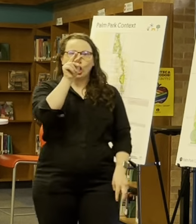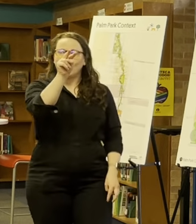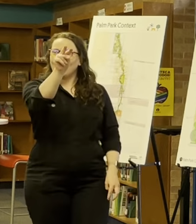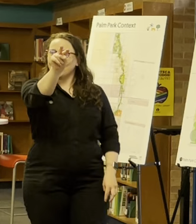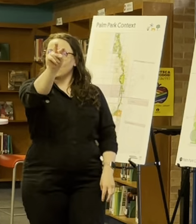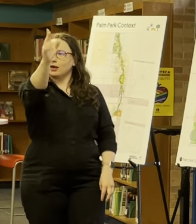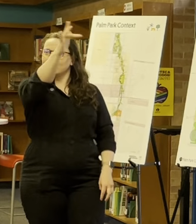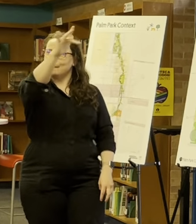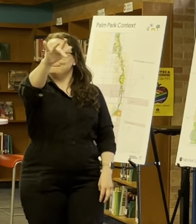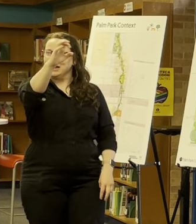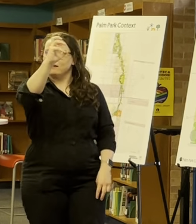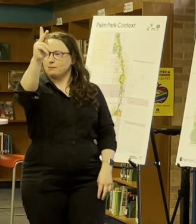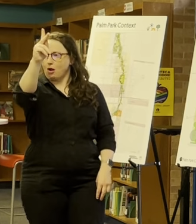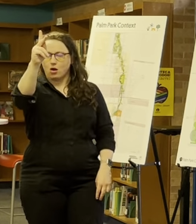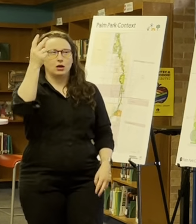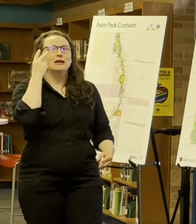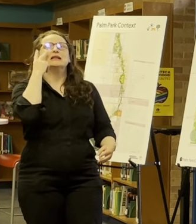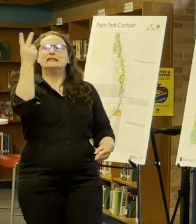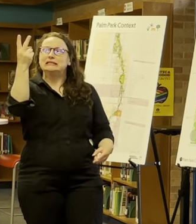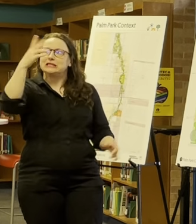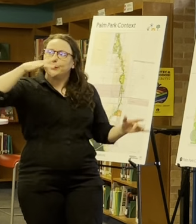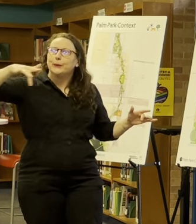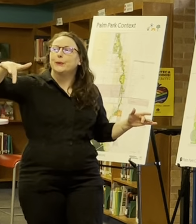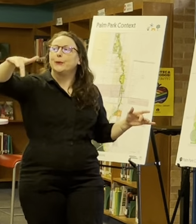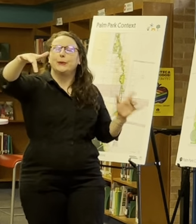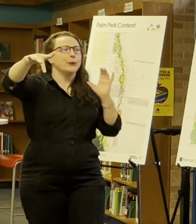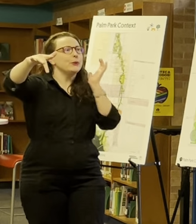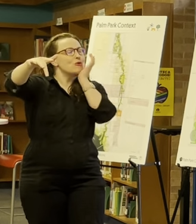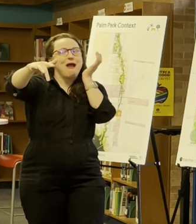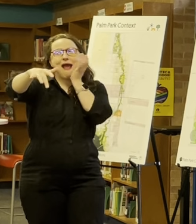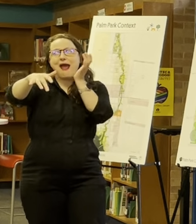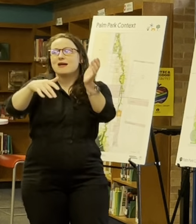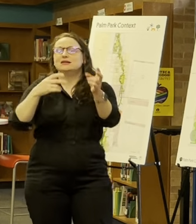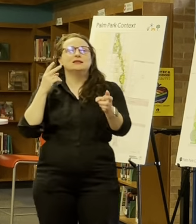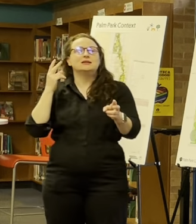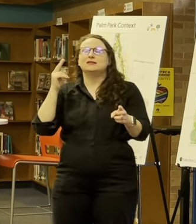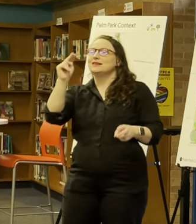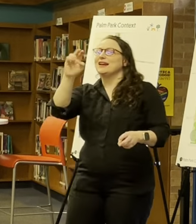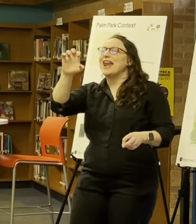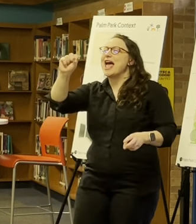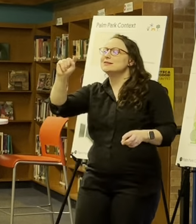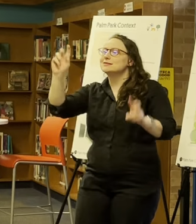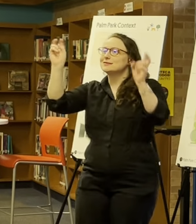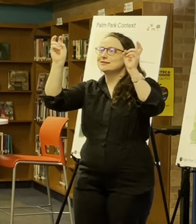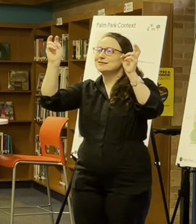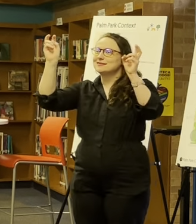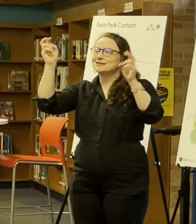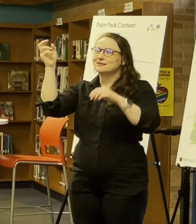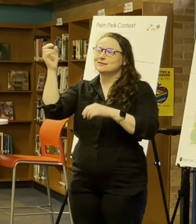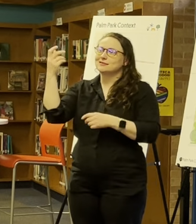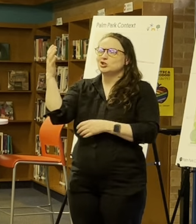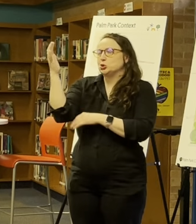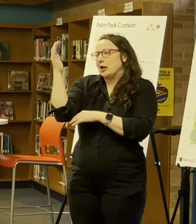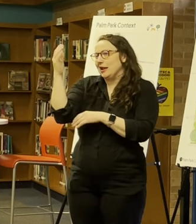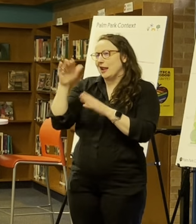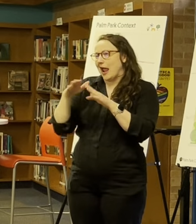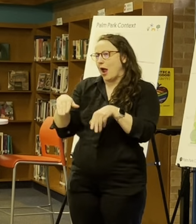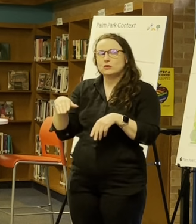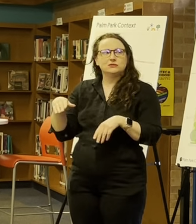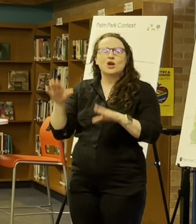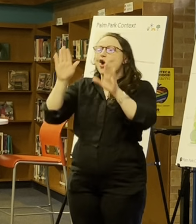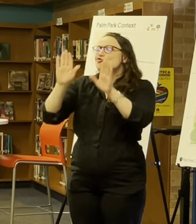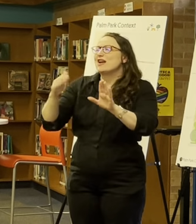Park, where you see the open lawn. Here's that little nest. I didn't cover that as much, but it's great to have